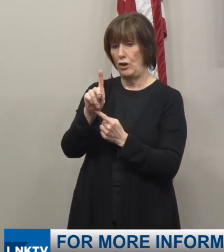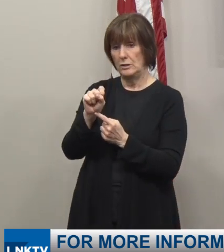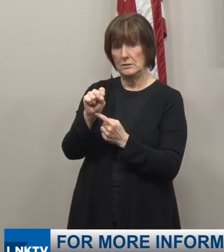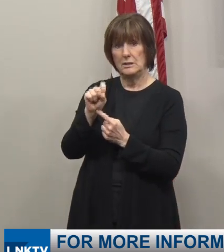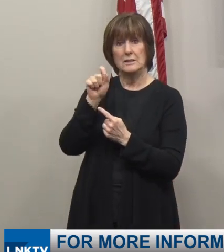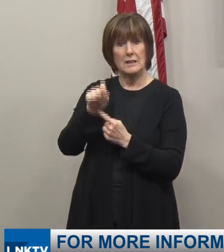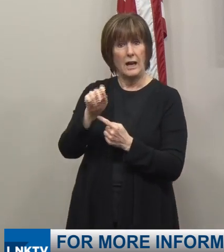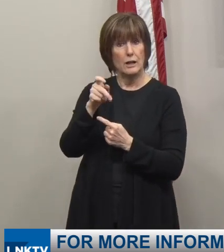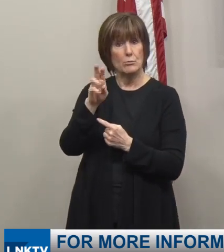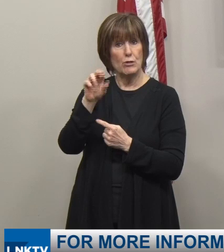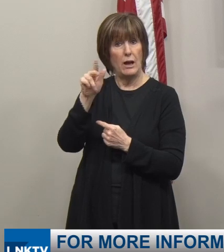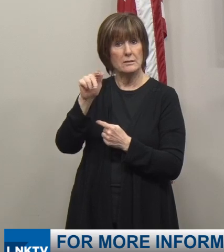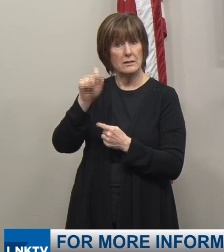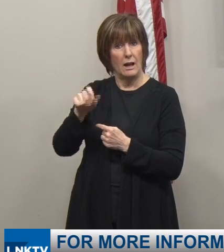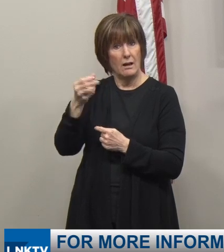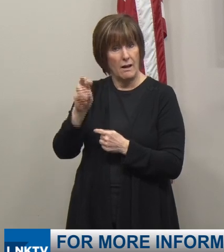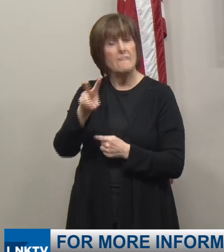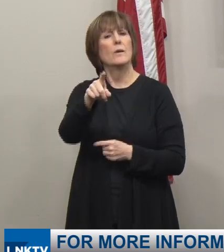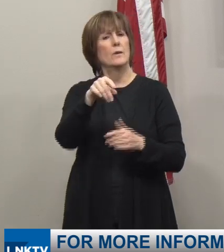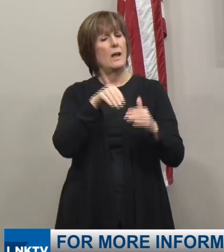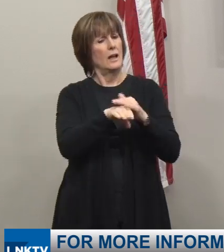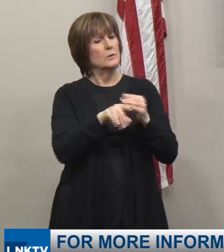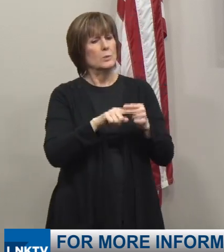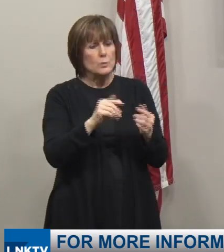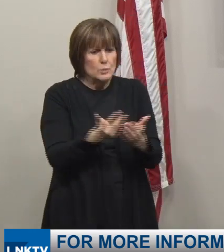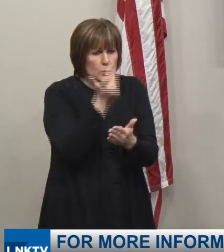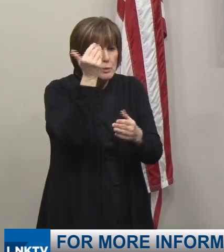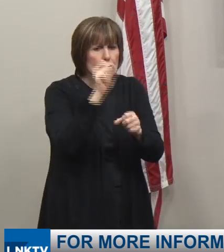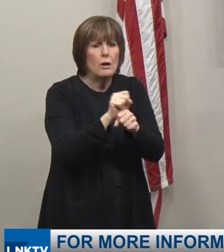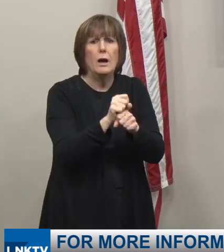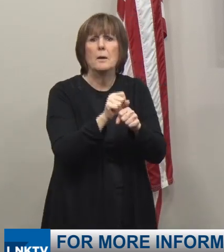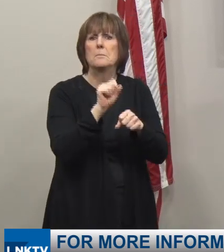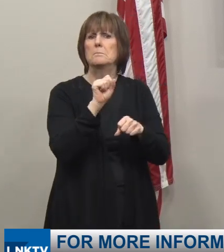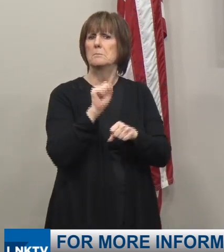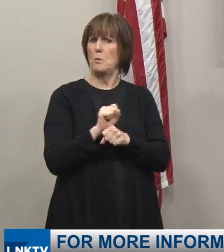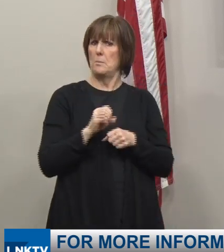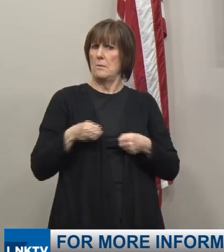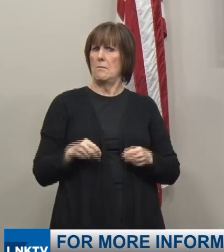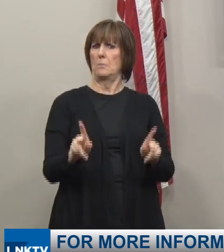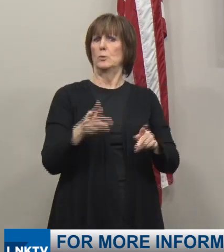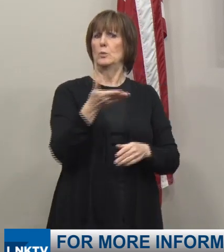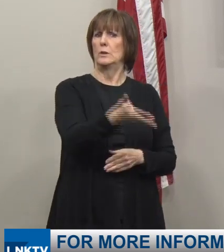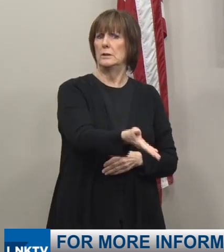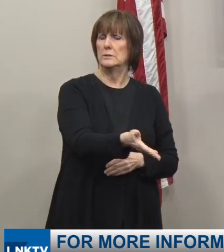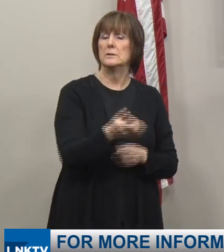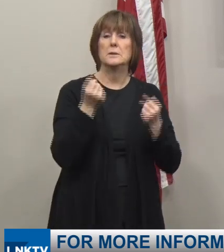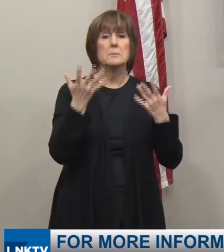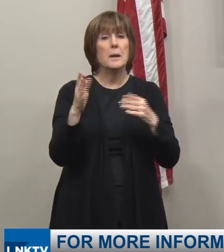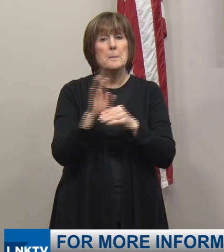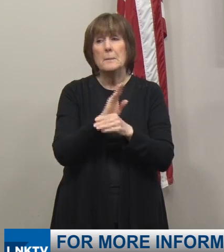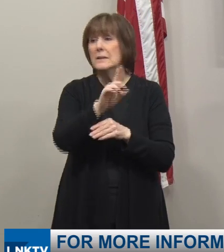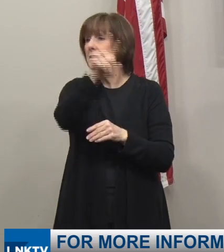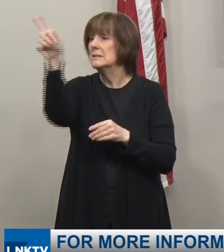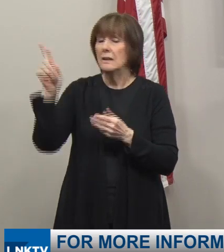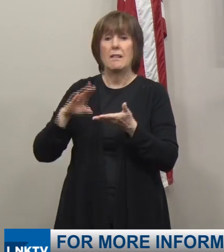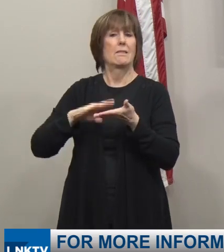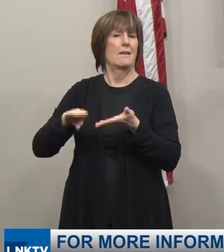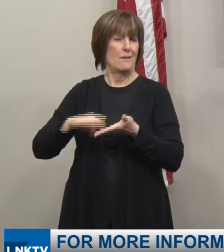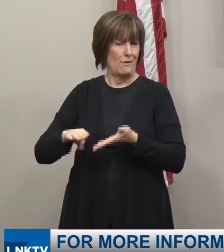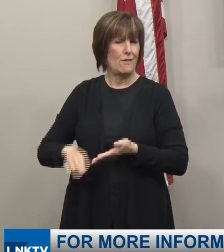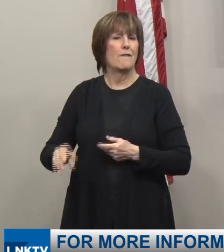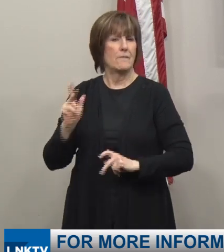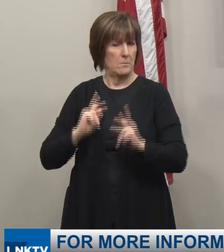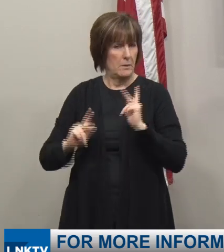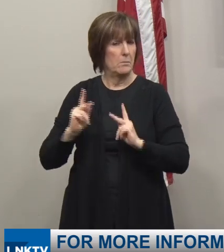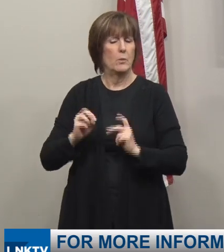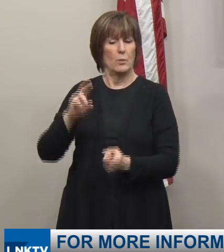neworks.nebraska.gov, you also have access to new jobs and employment opportunities. While many businesses have had to lay off staff or